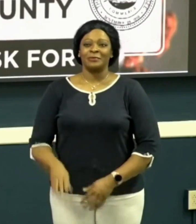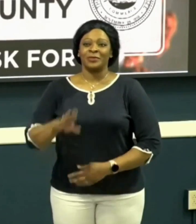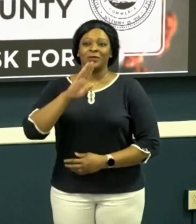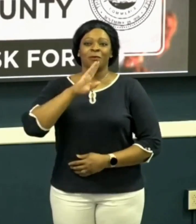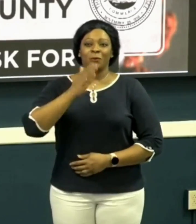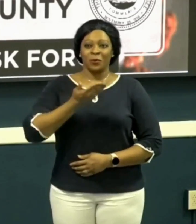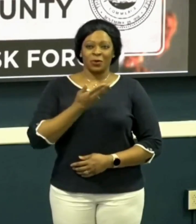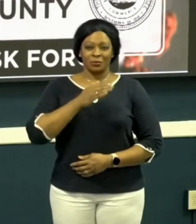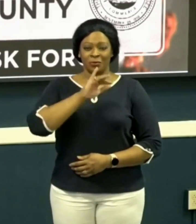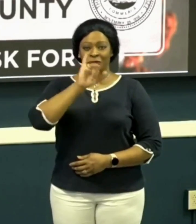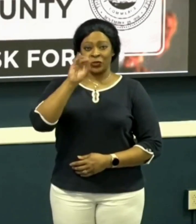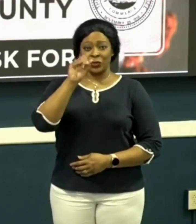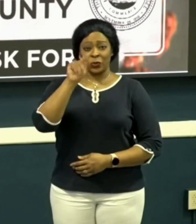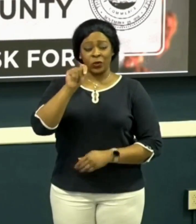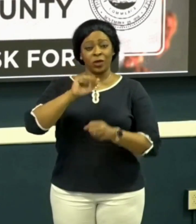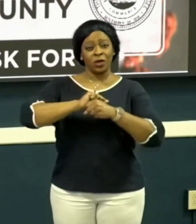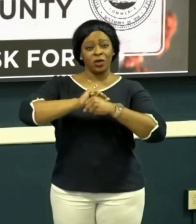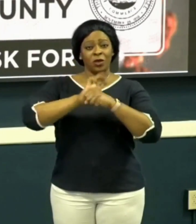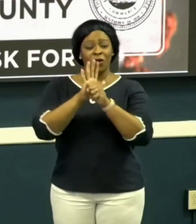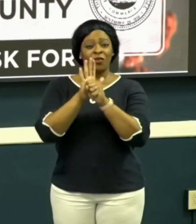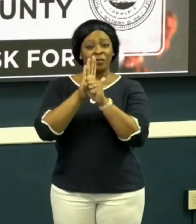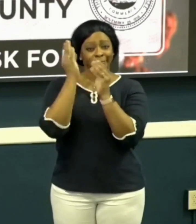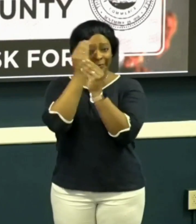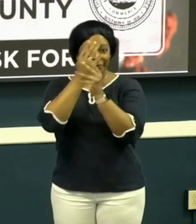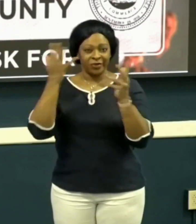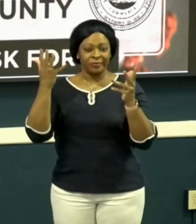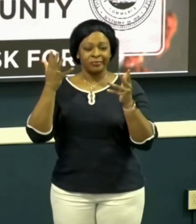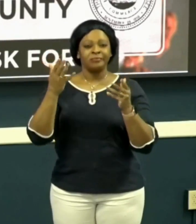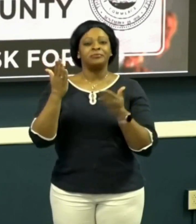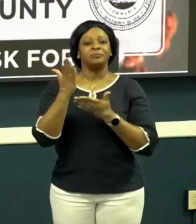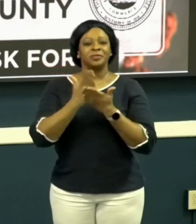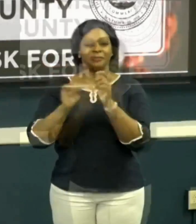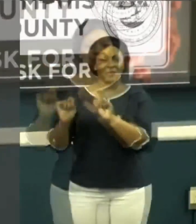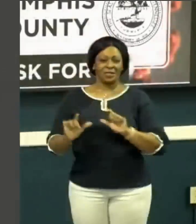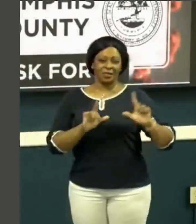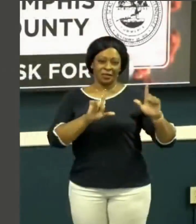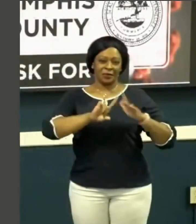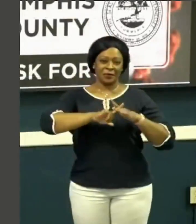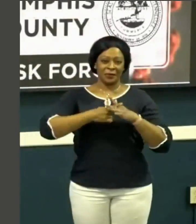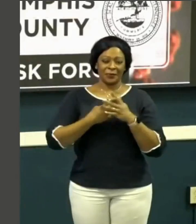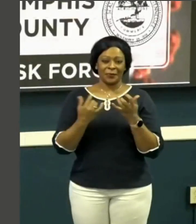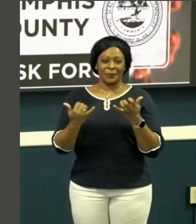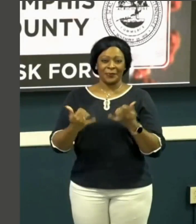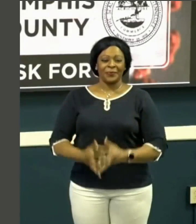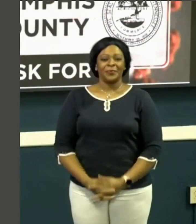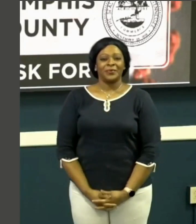Welcome to the Joint COVID Task Force briefing. We'll start with a few slides today.